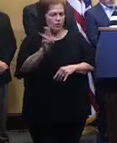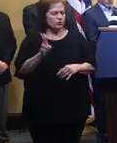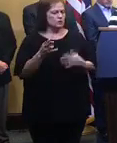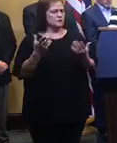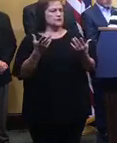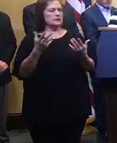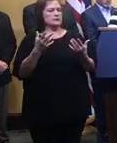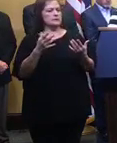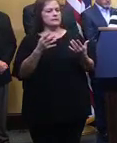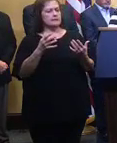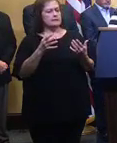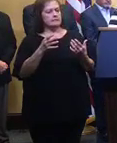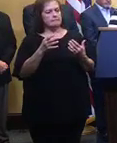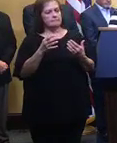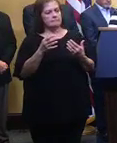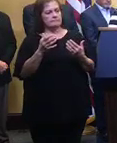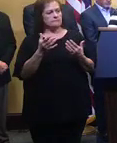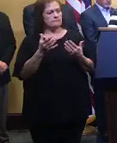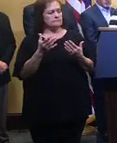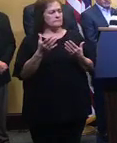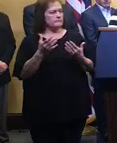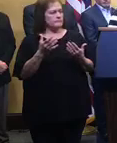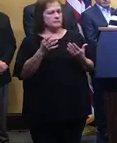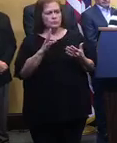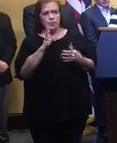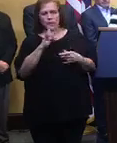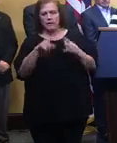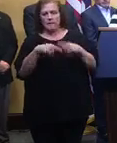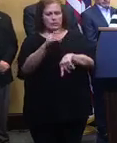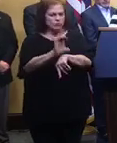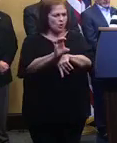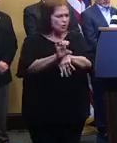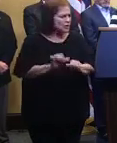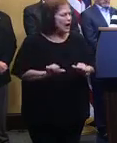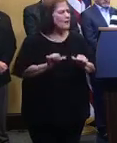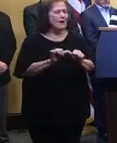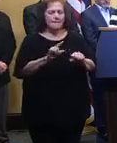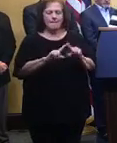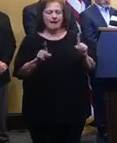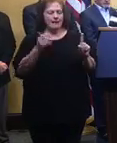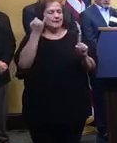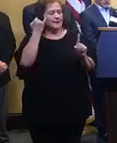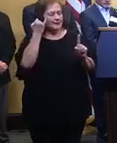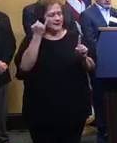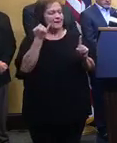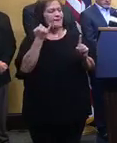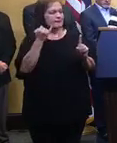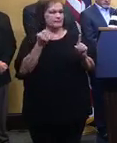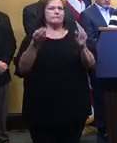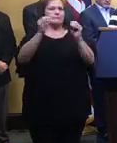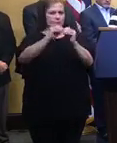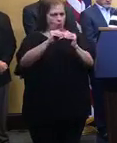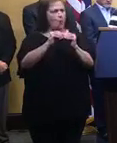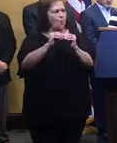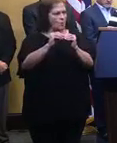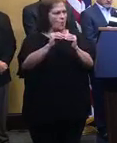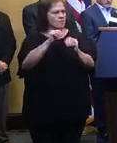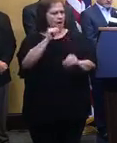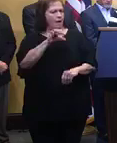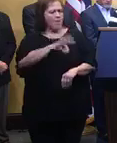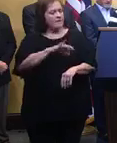know that we talked about even our faith-based community, but it goes further than that. And we just want